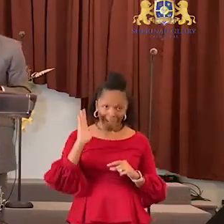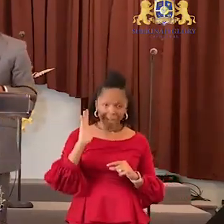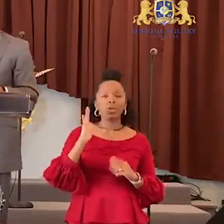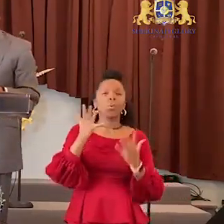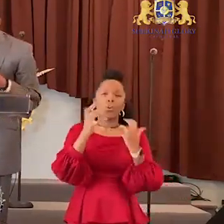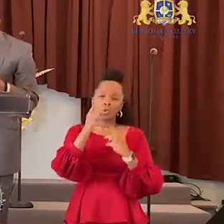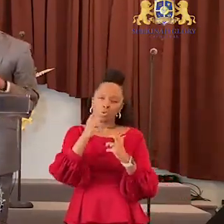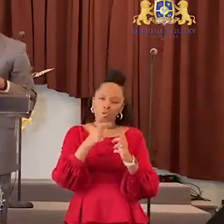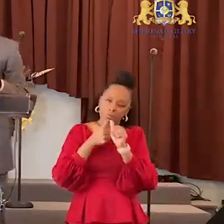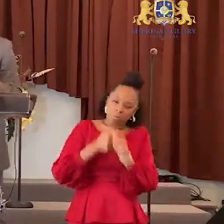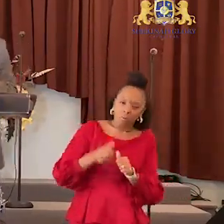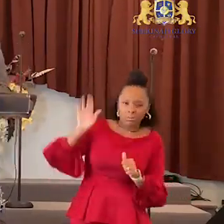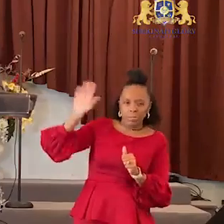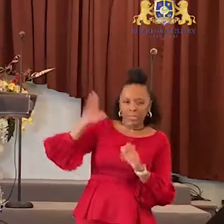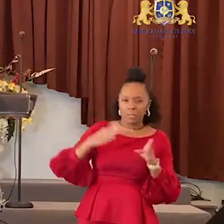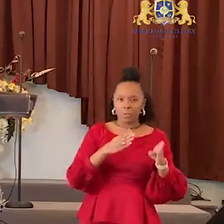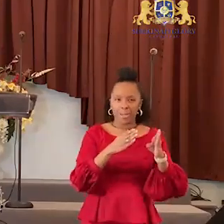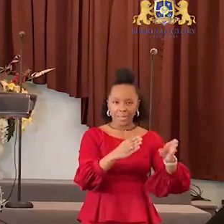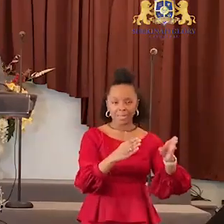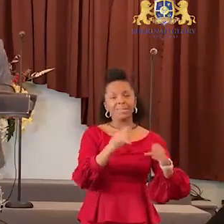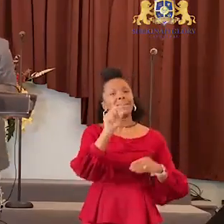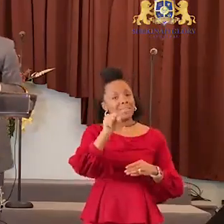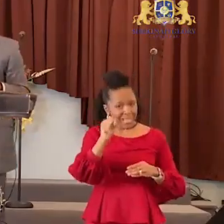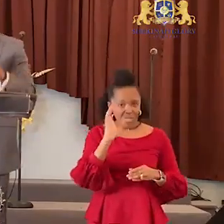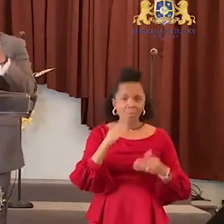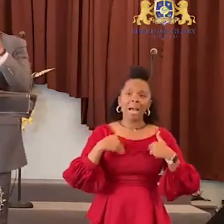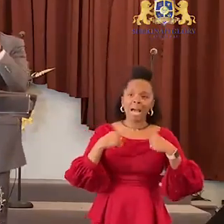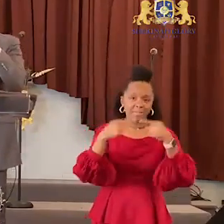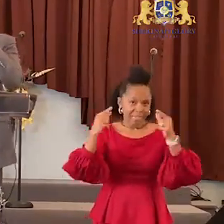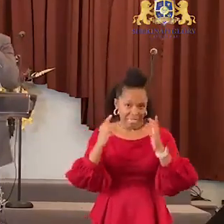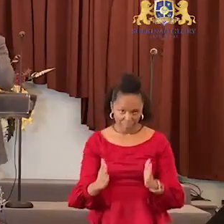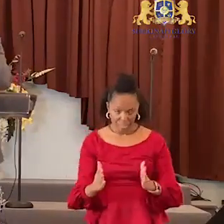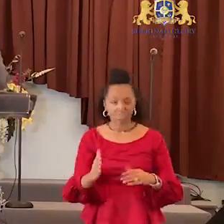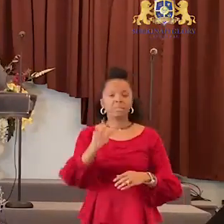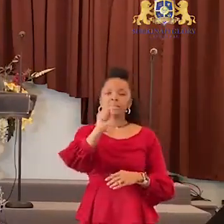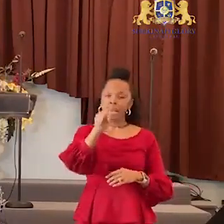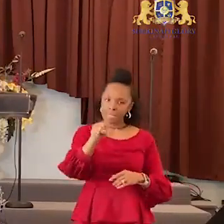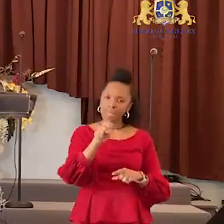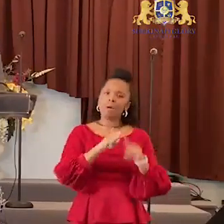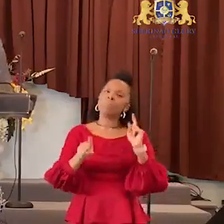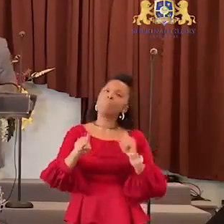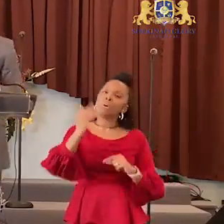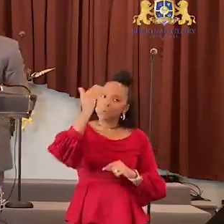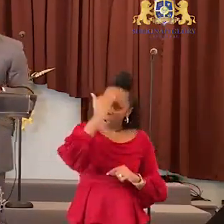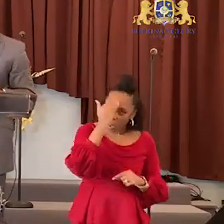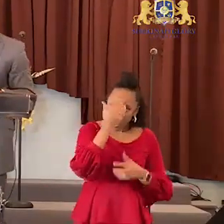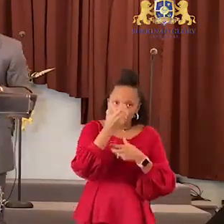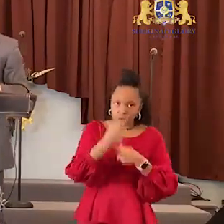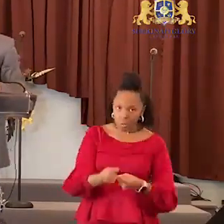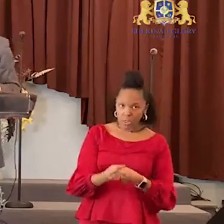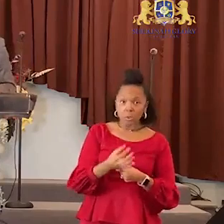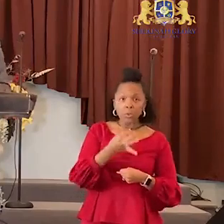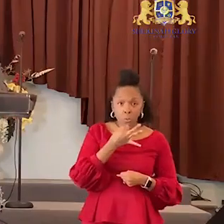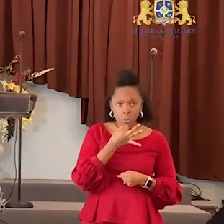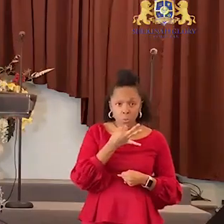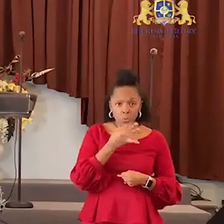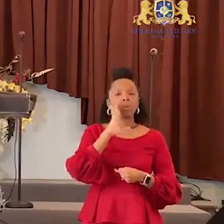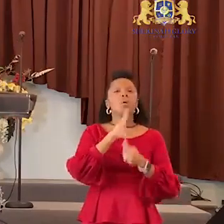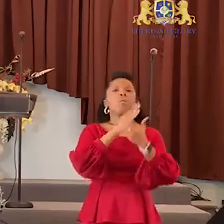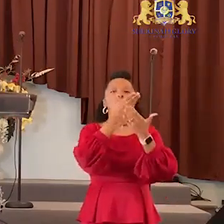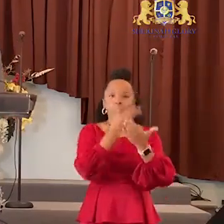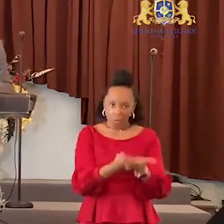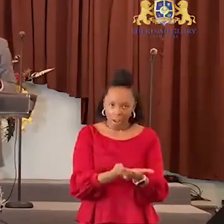naysayers. But rest assured that you're on your way. You're almost at your destination. Perhaps